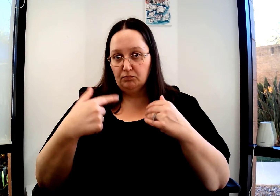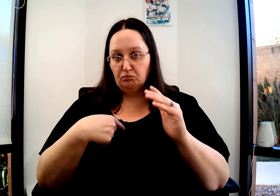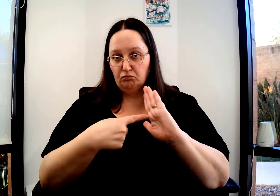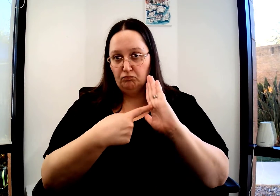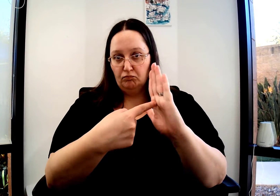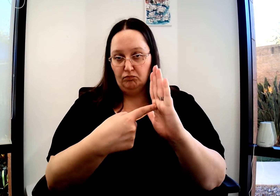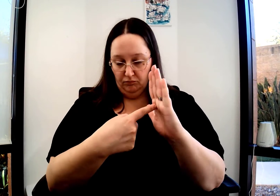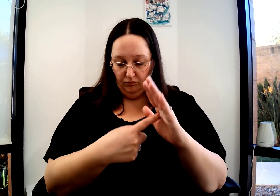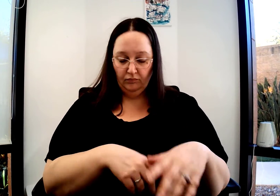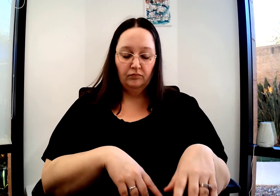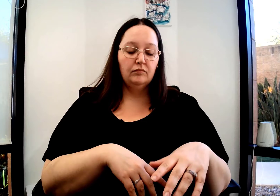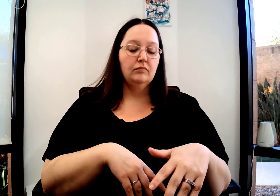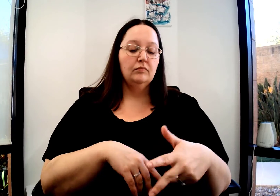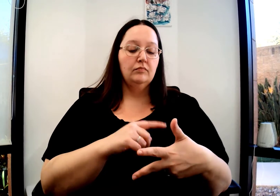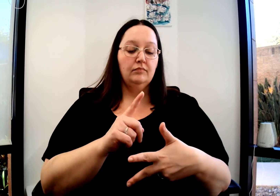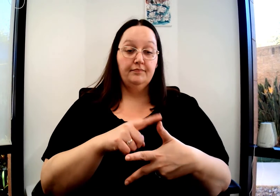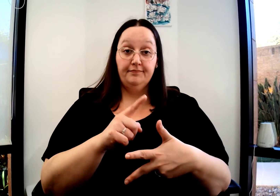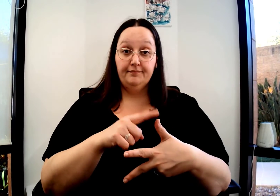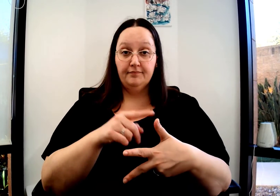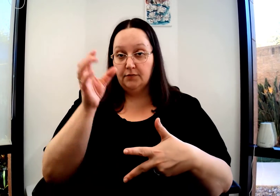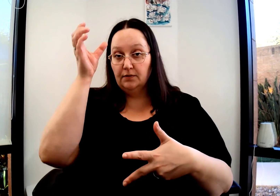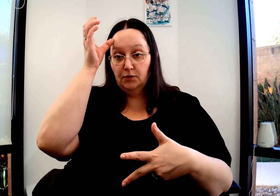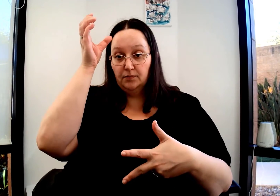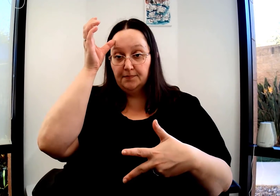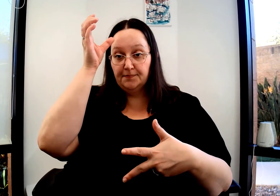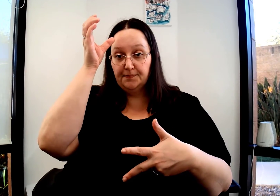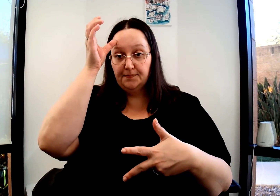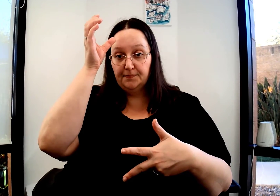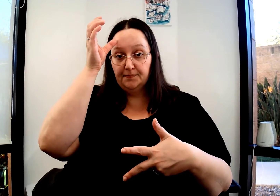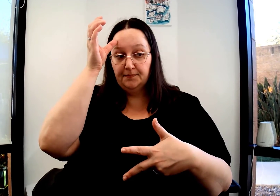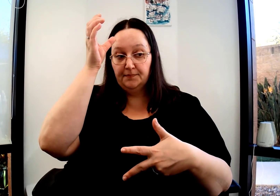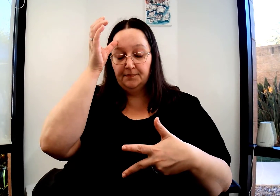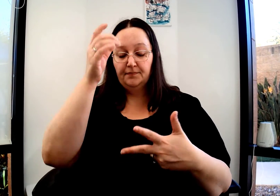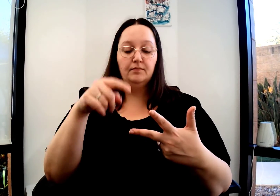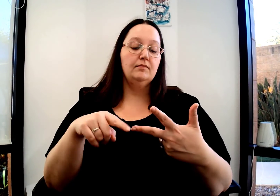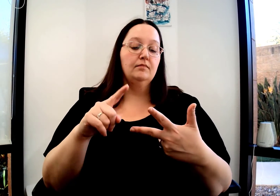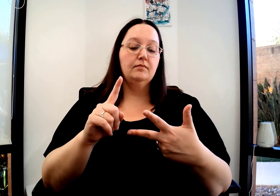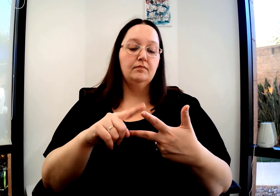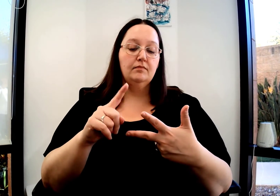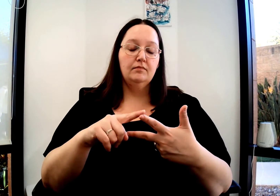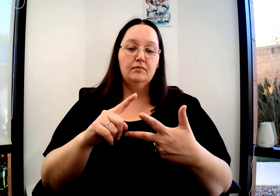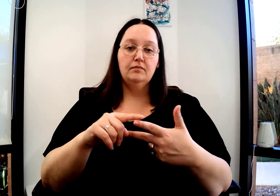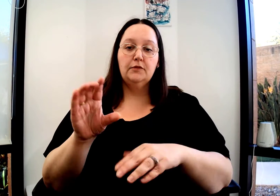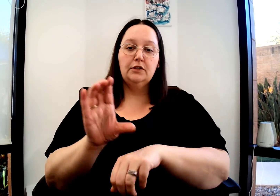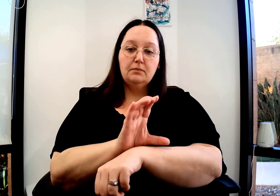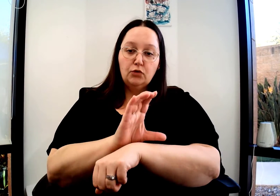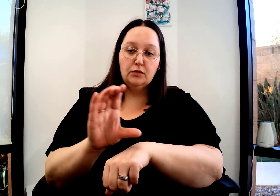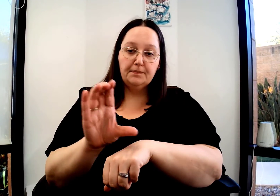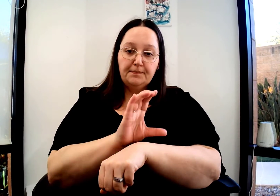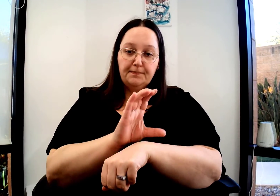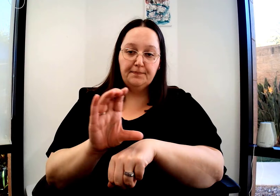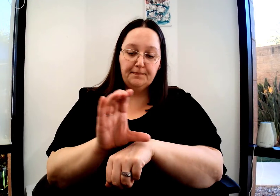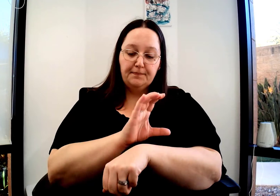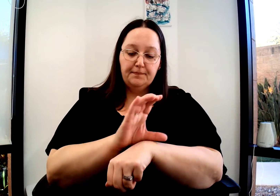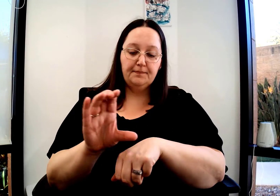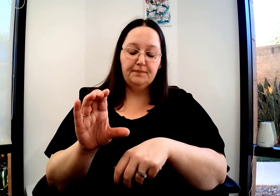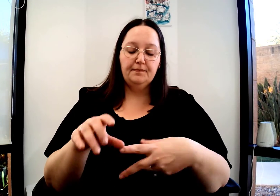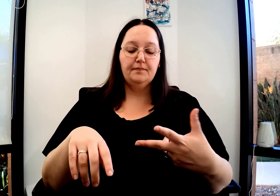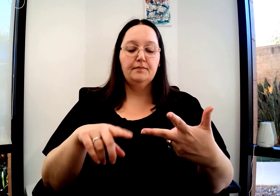Next, we have the sign computer. I'm going to show you 3 options. Pick the one you like. Computer on the forehead, computer on